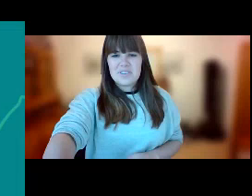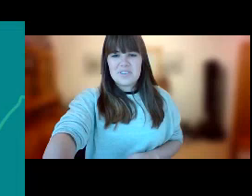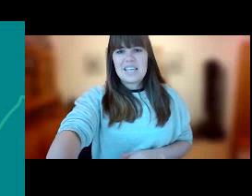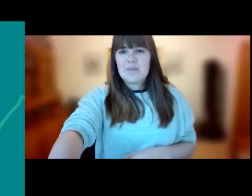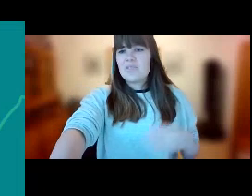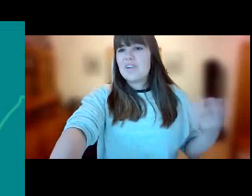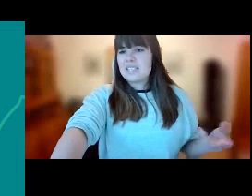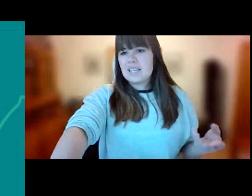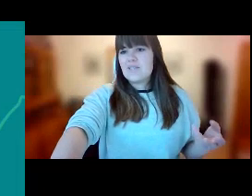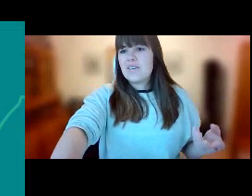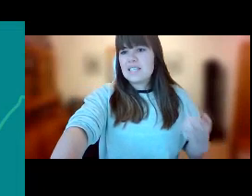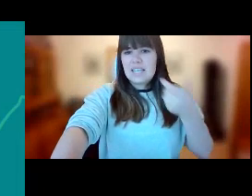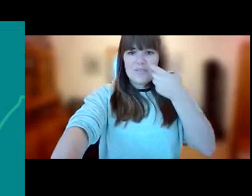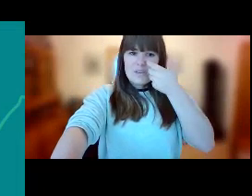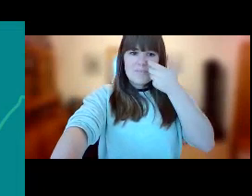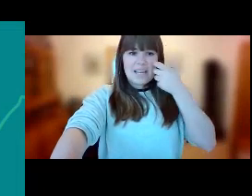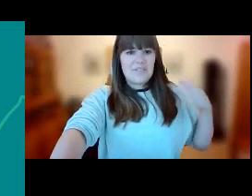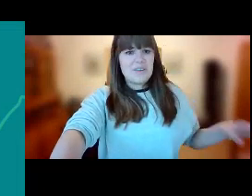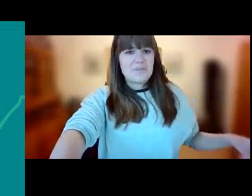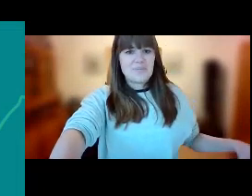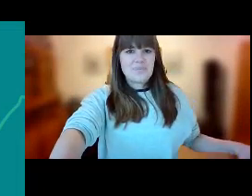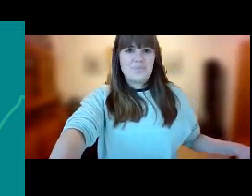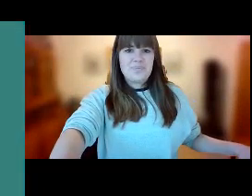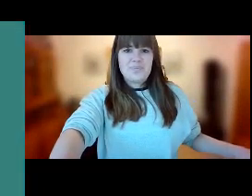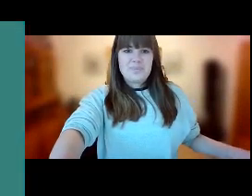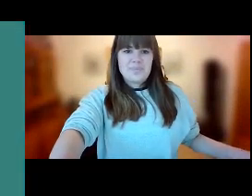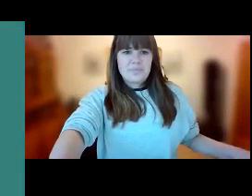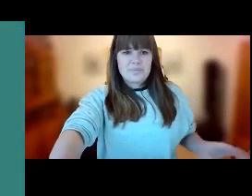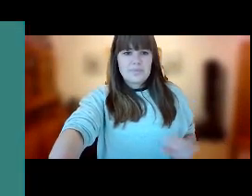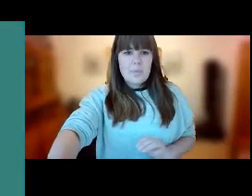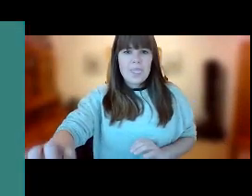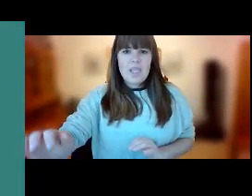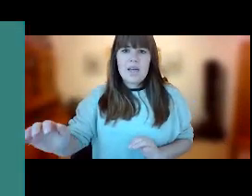slightly differently and reflecting if there is any feedback ever.